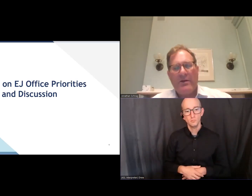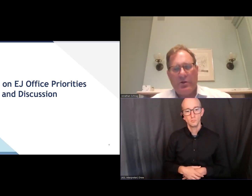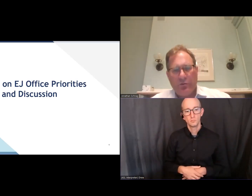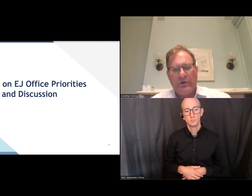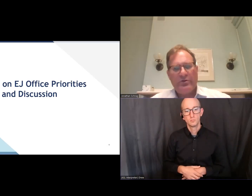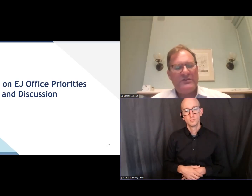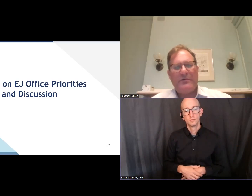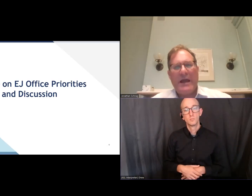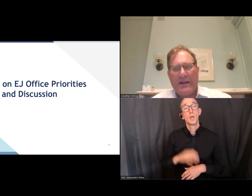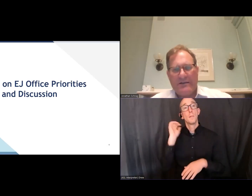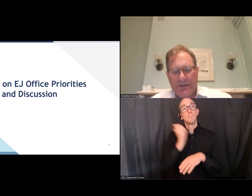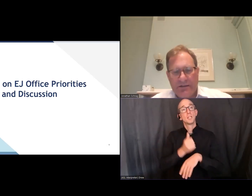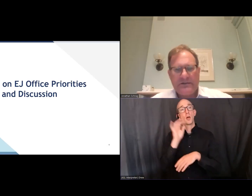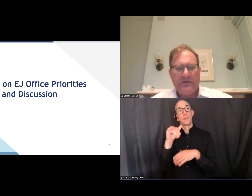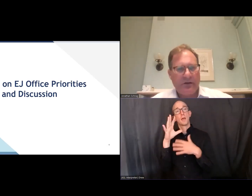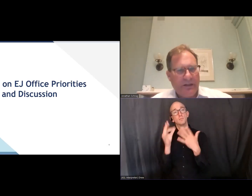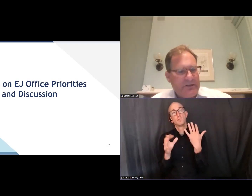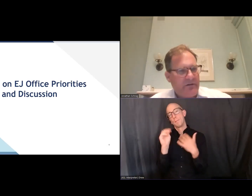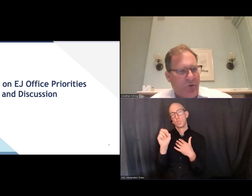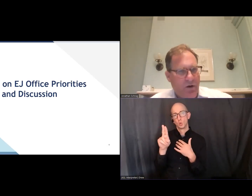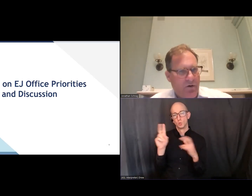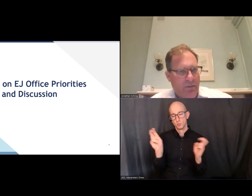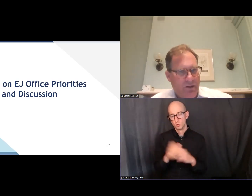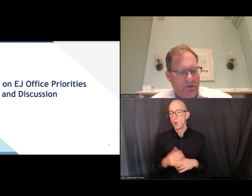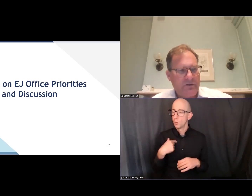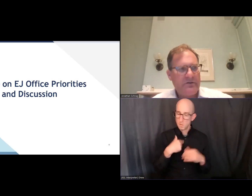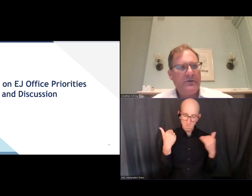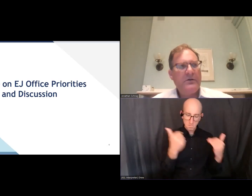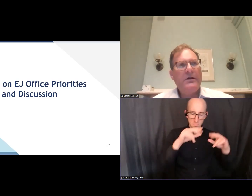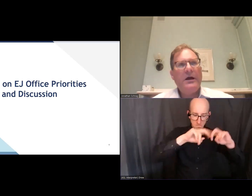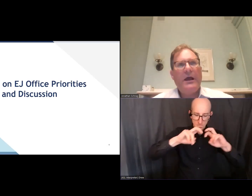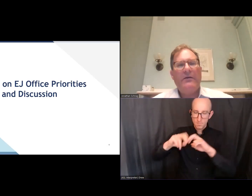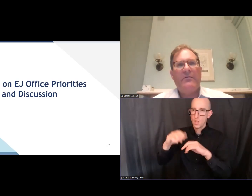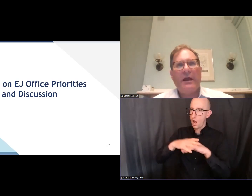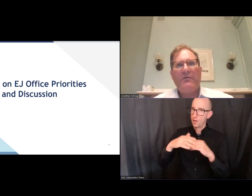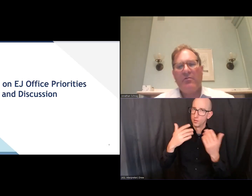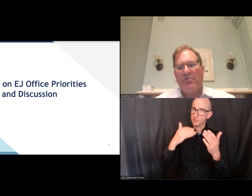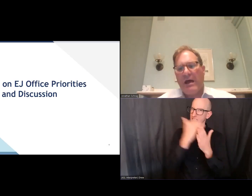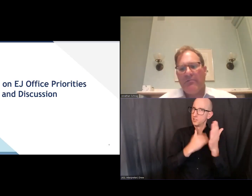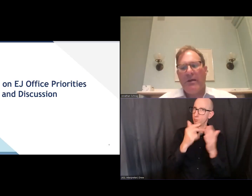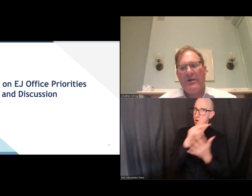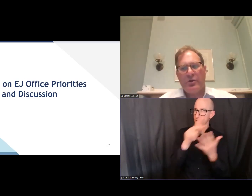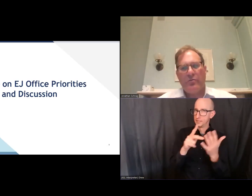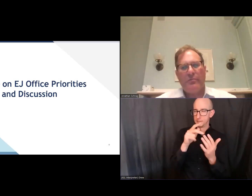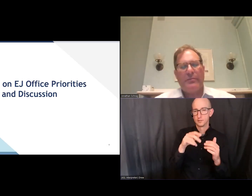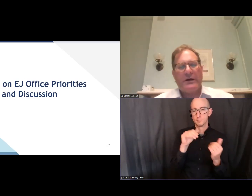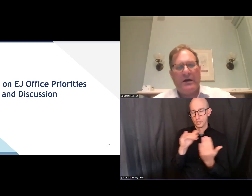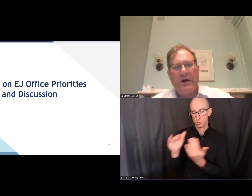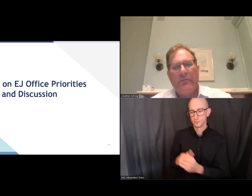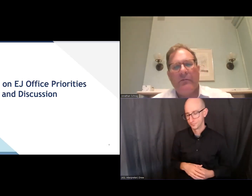that menu, we do some analysis on the list of priority measures. And then that